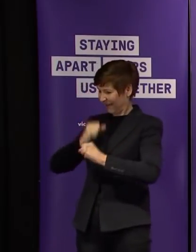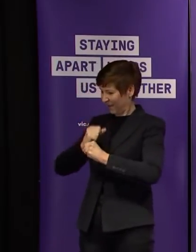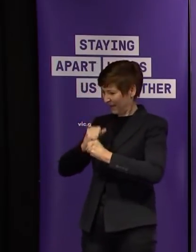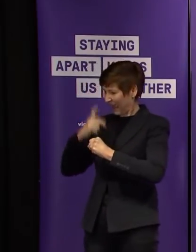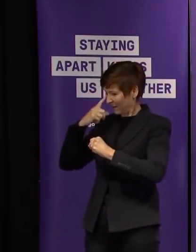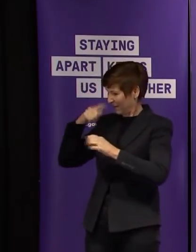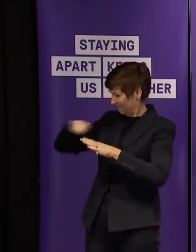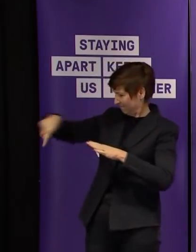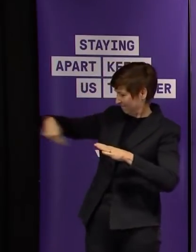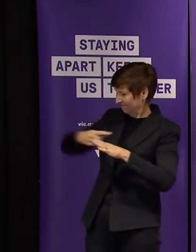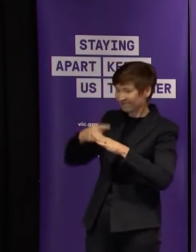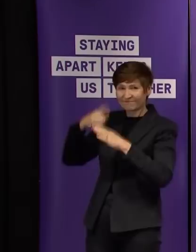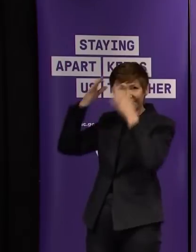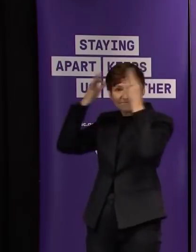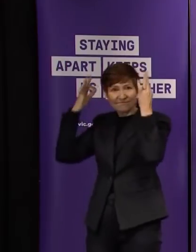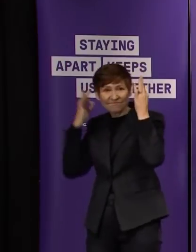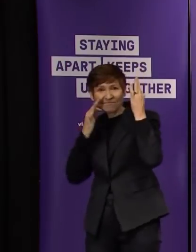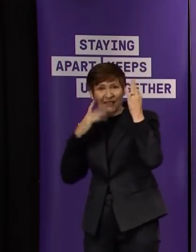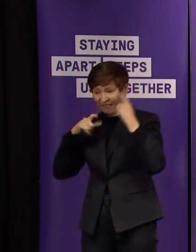team,